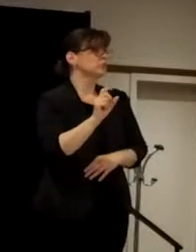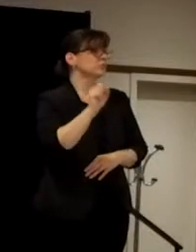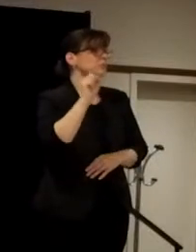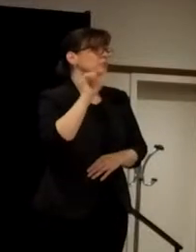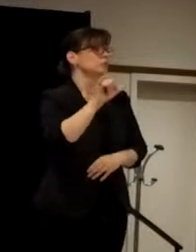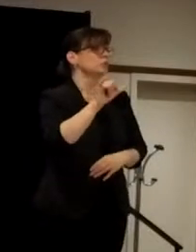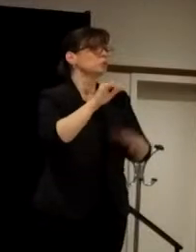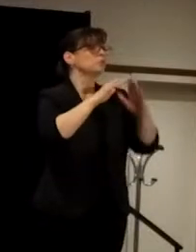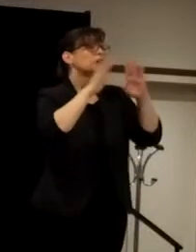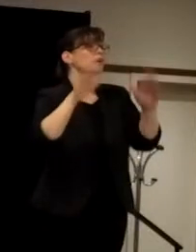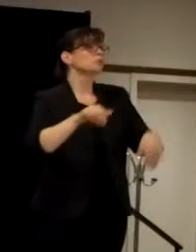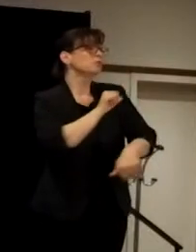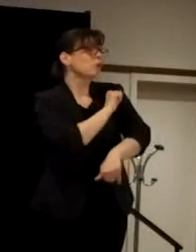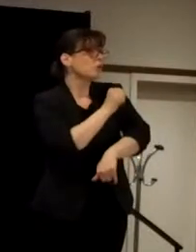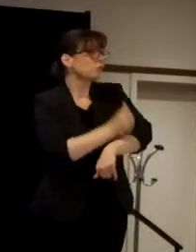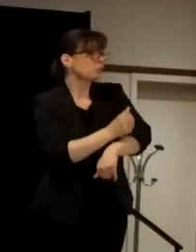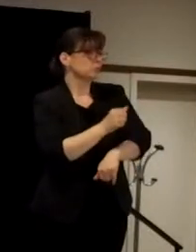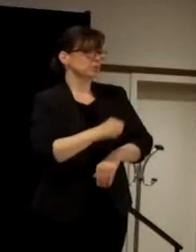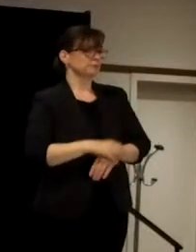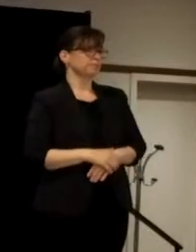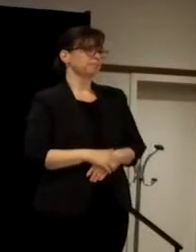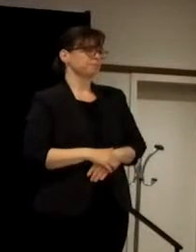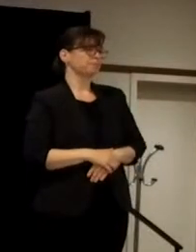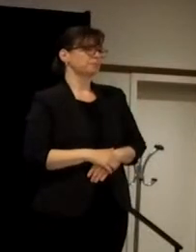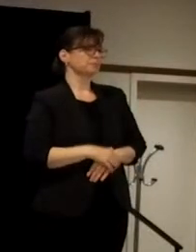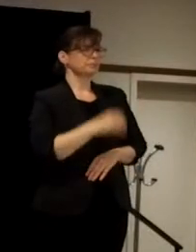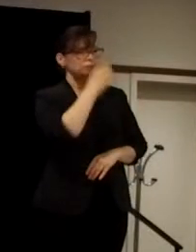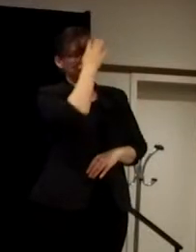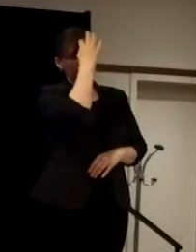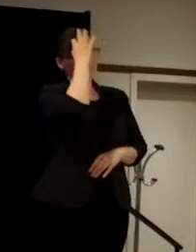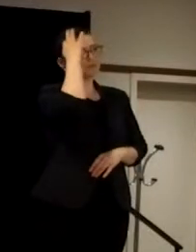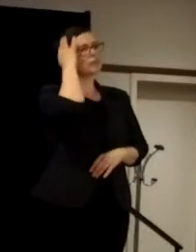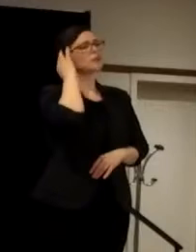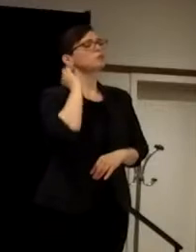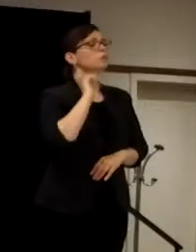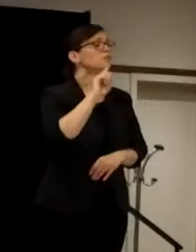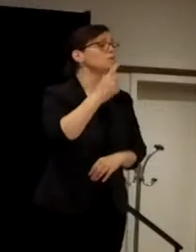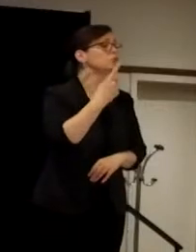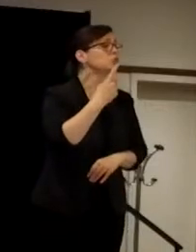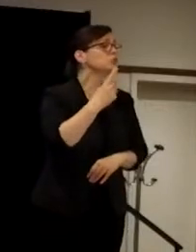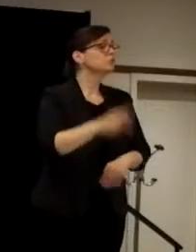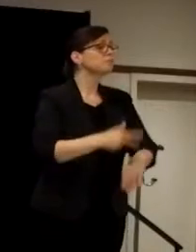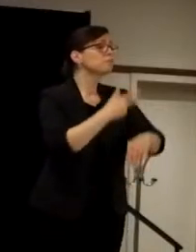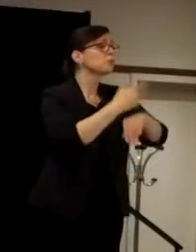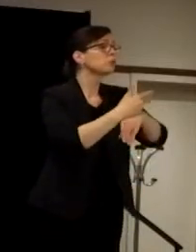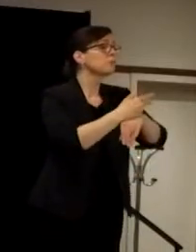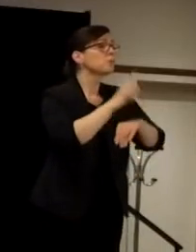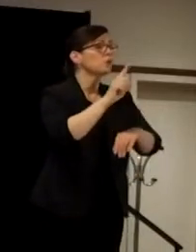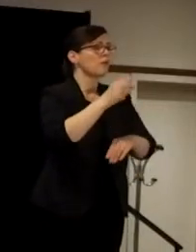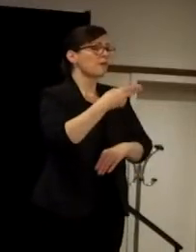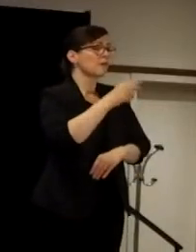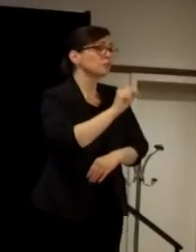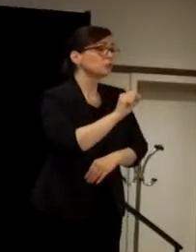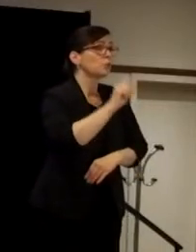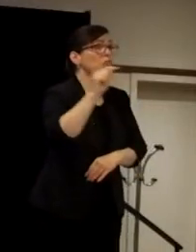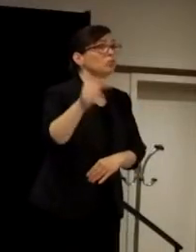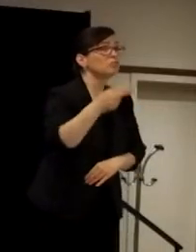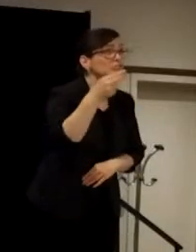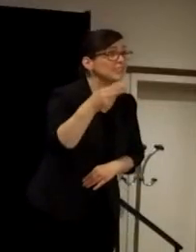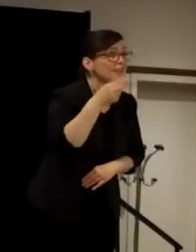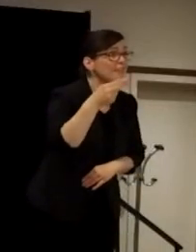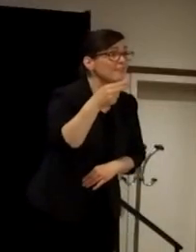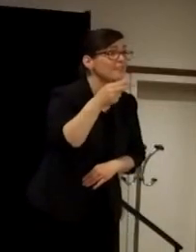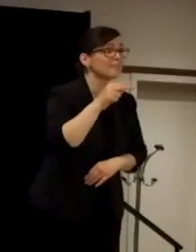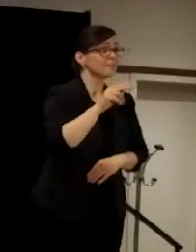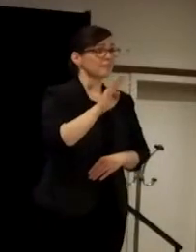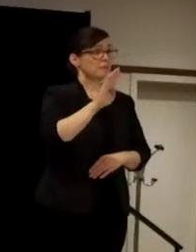building. And then we have our first pop-up clinic at a high school on Thursday, the Baldwinsville